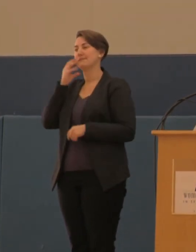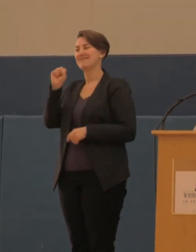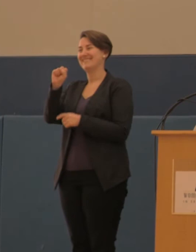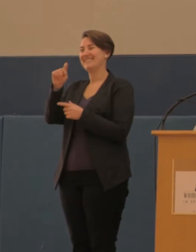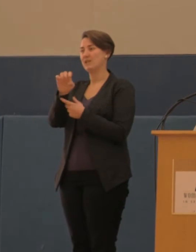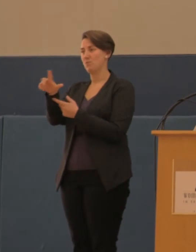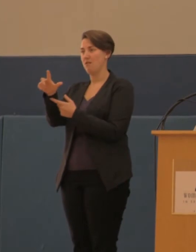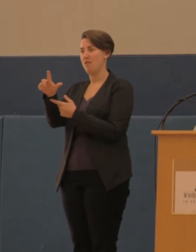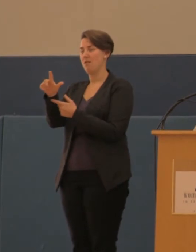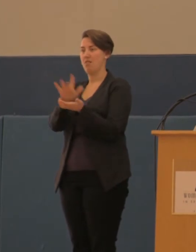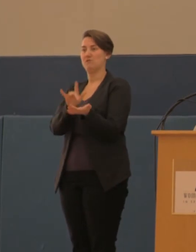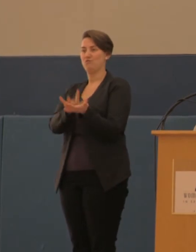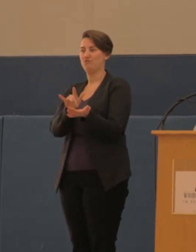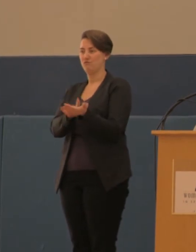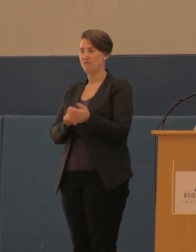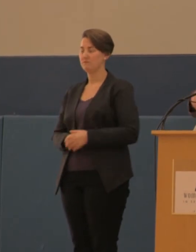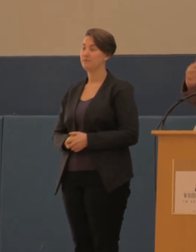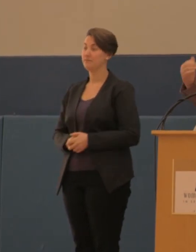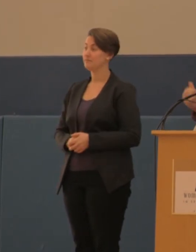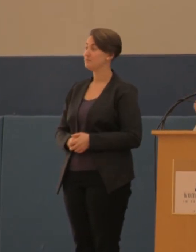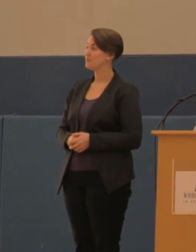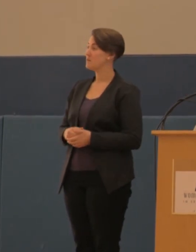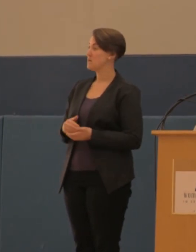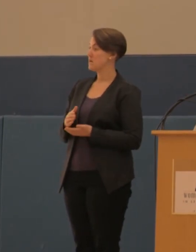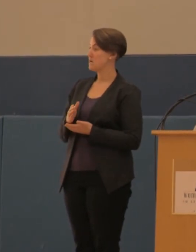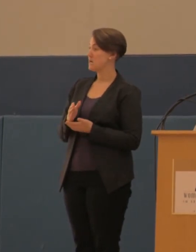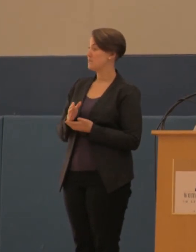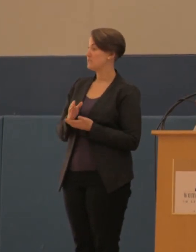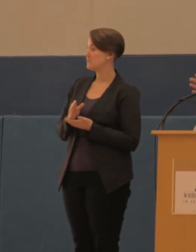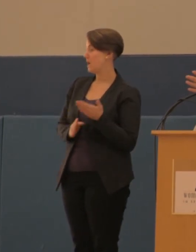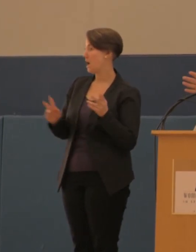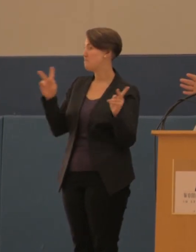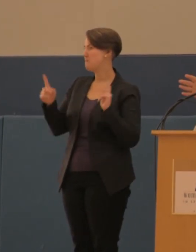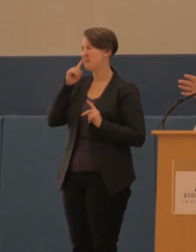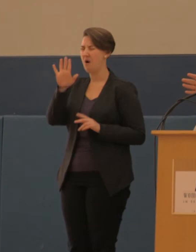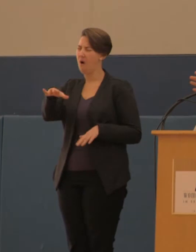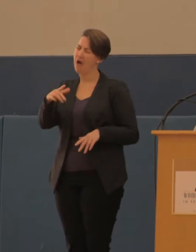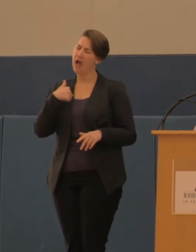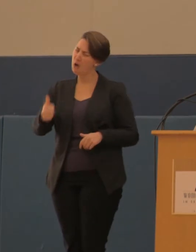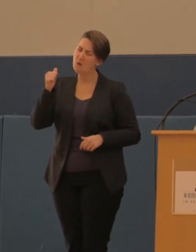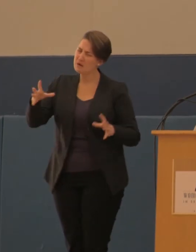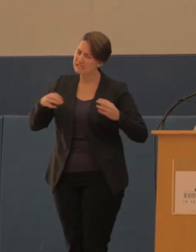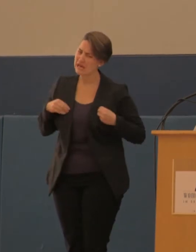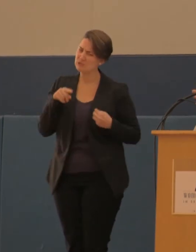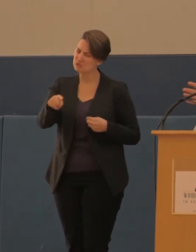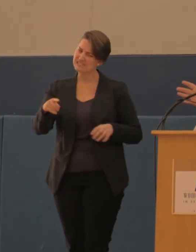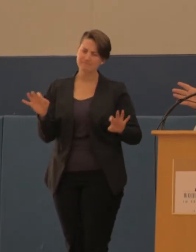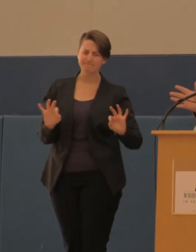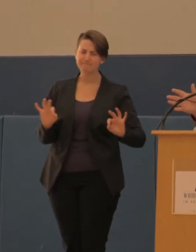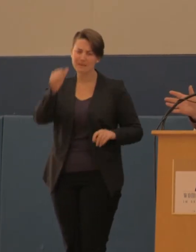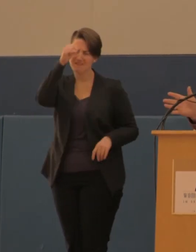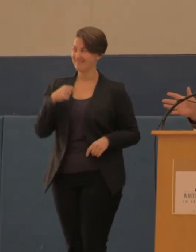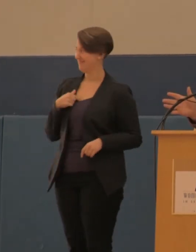There is something to miss us because we just haven't accepted the fact that we're effeminate men. I'm sorry, I'm not a man. I've never